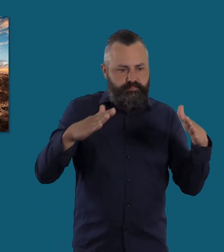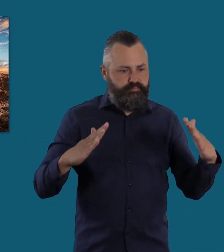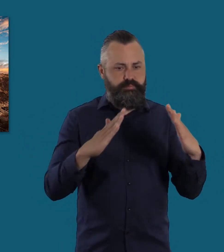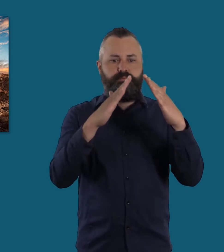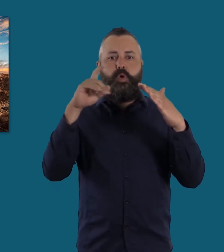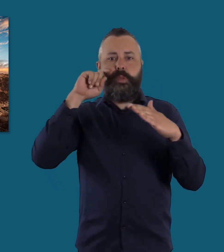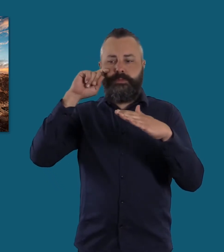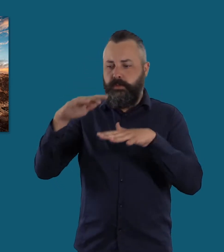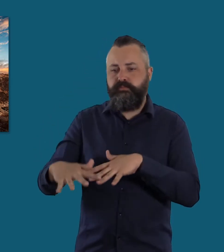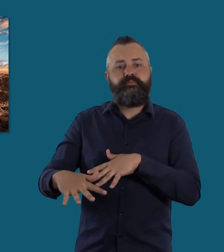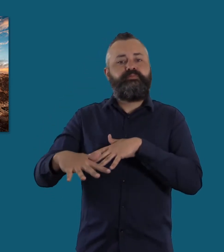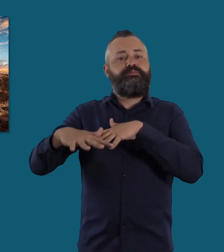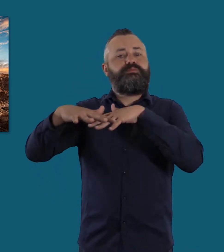or there's a major change in water level.